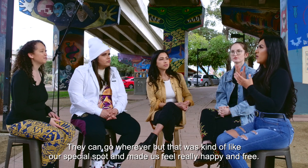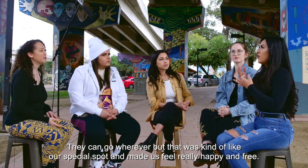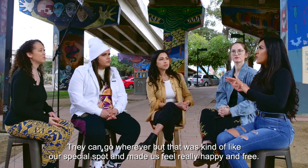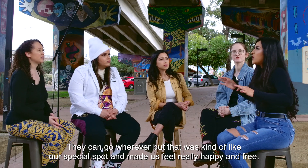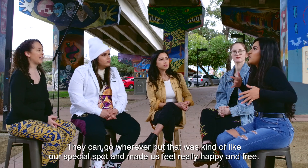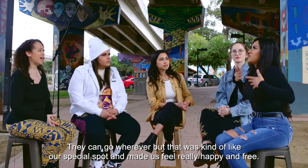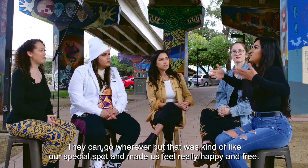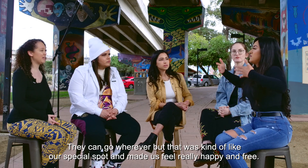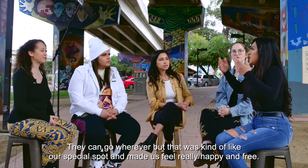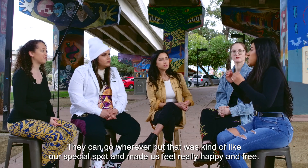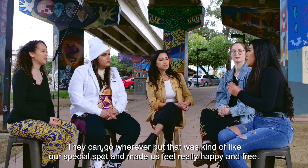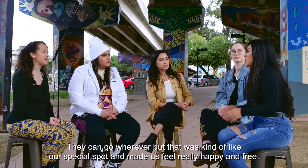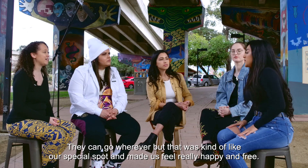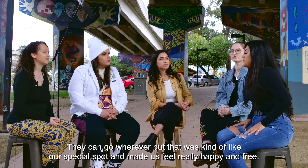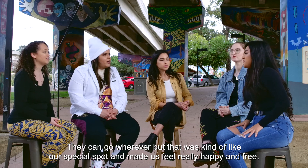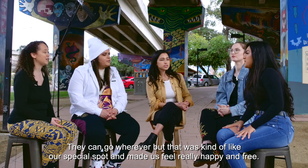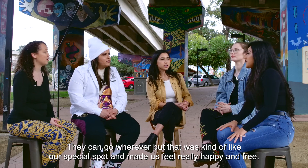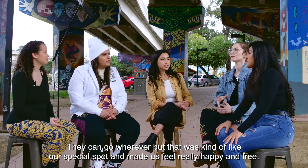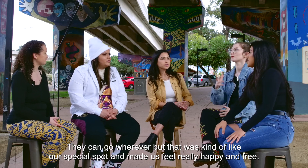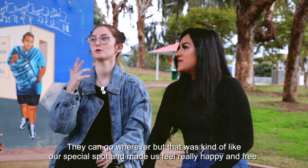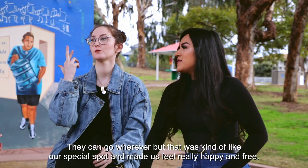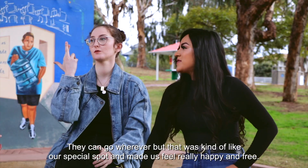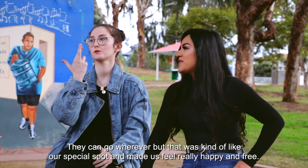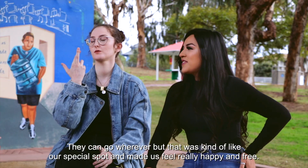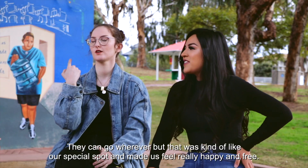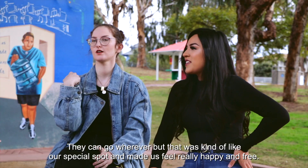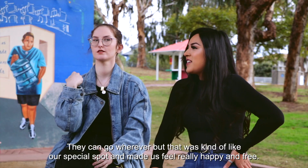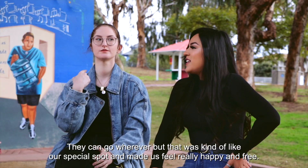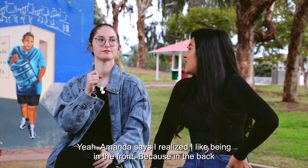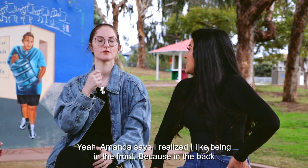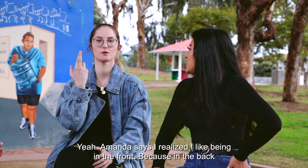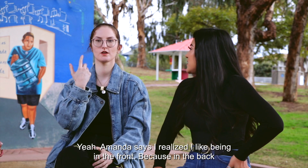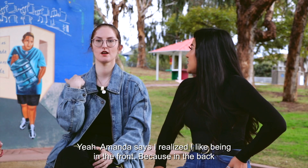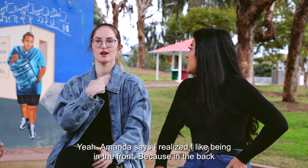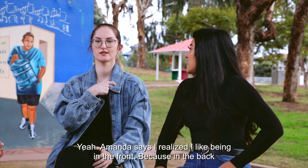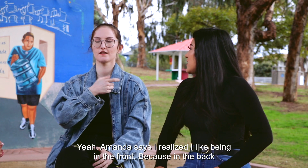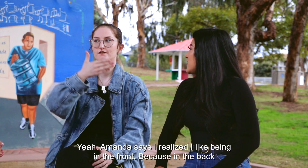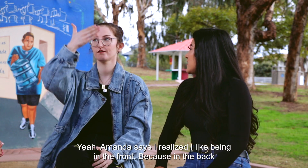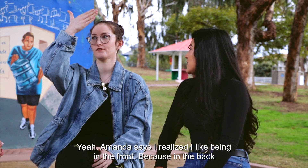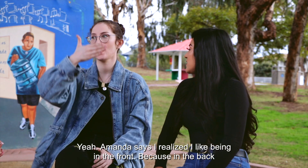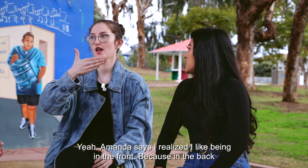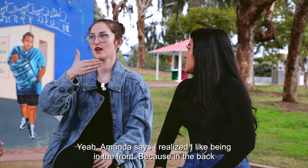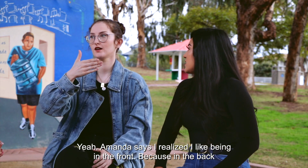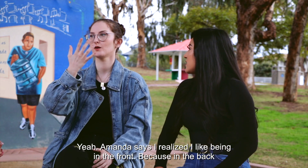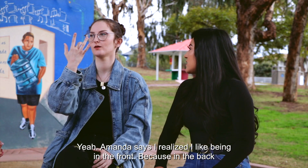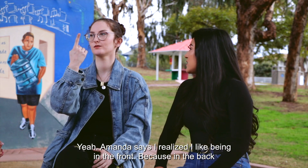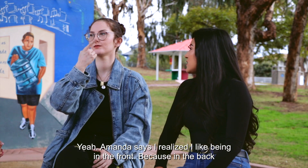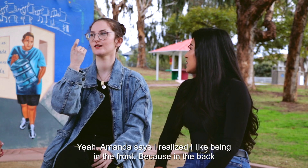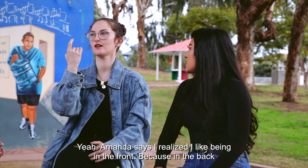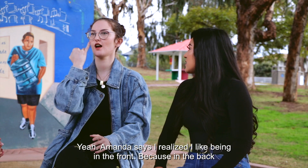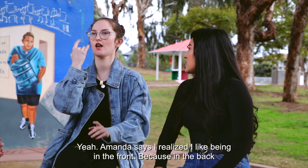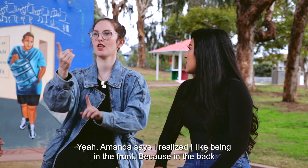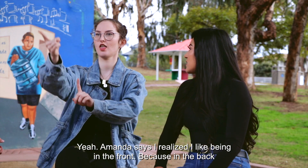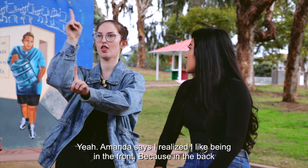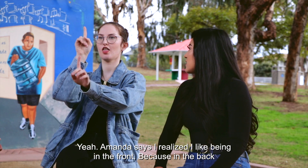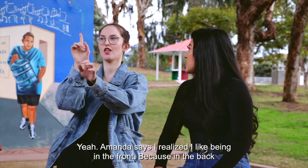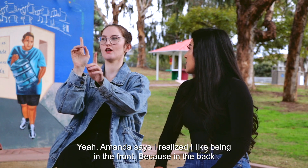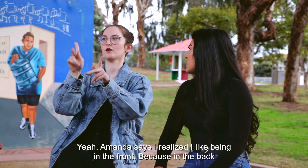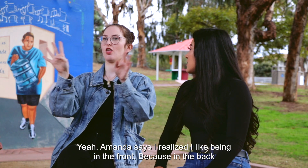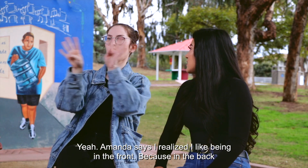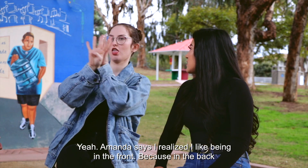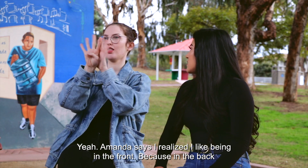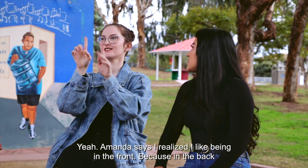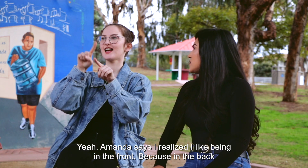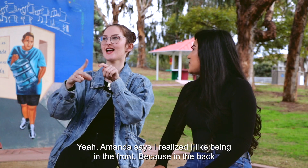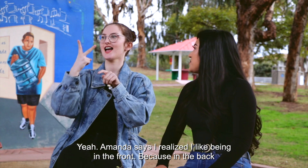made us feel really happy and free, you know? Good, Yeah, Amanda says, I realized I like being